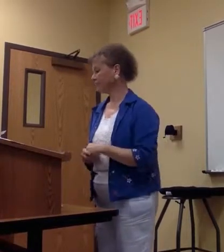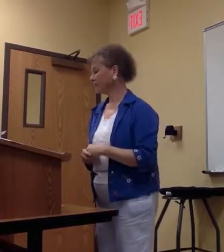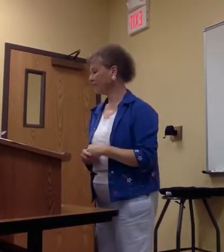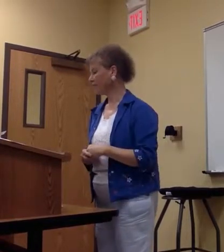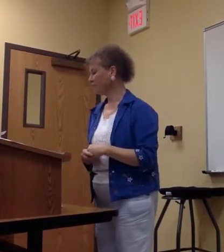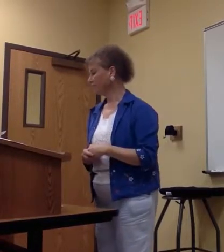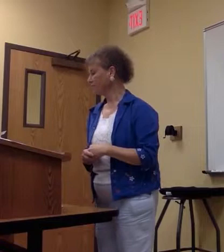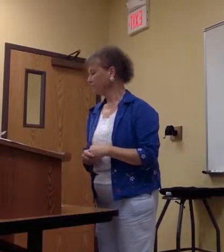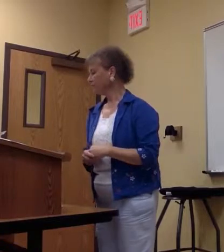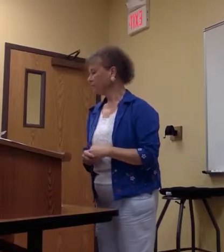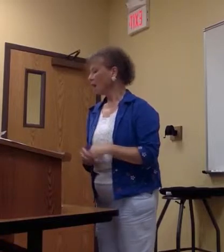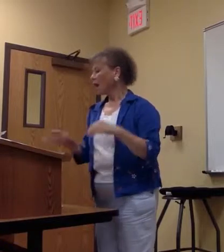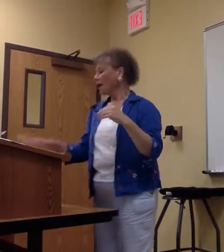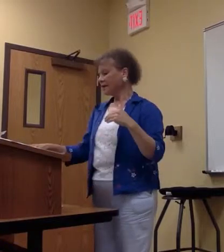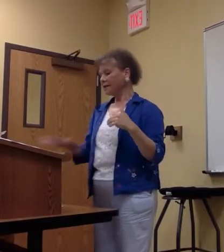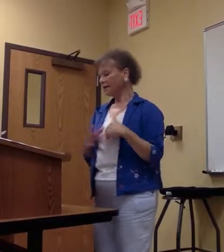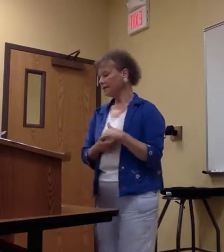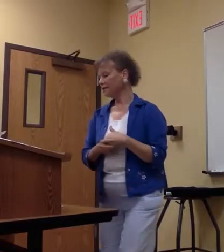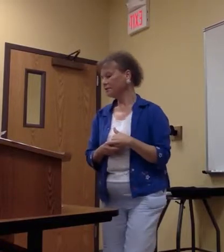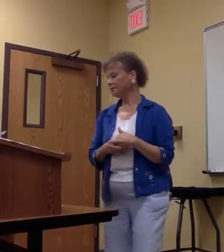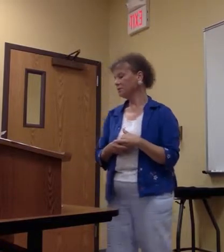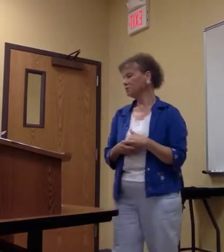right, we're on 219.